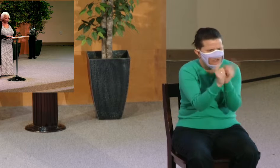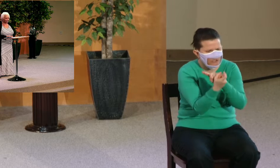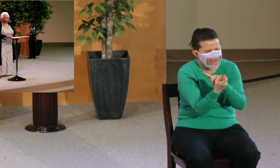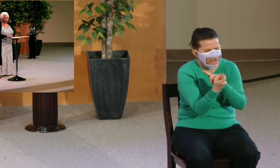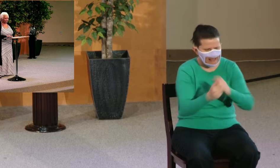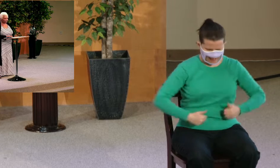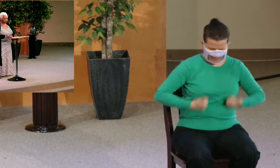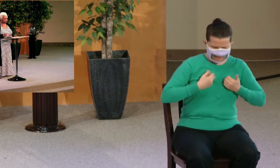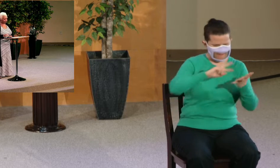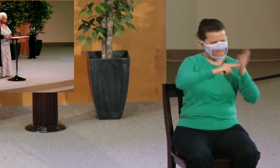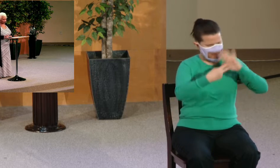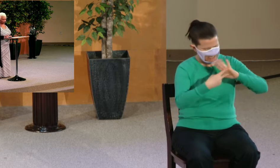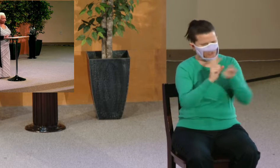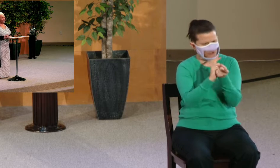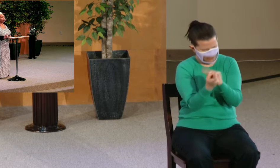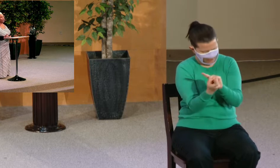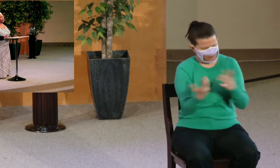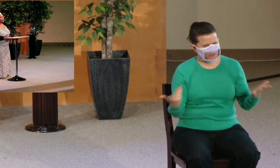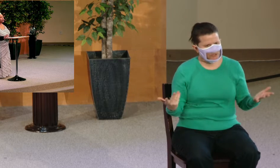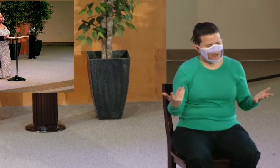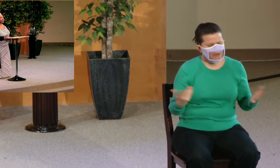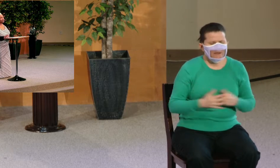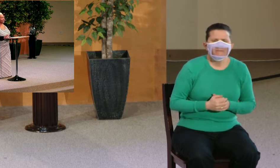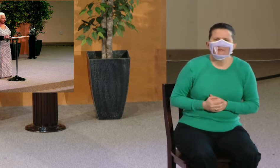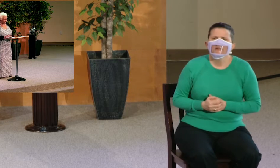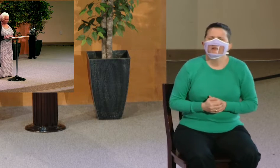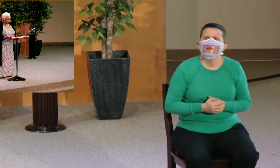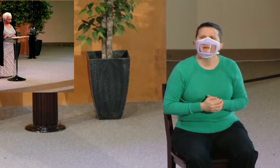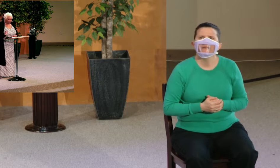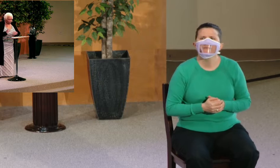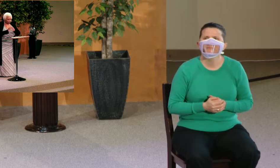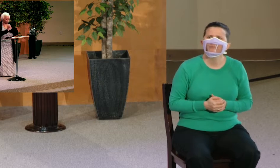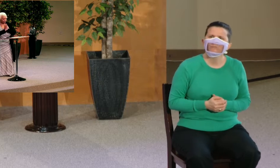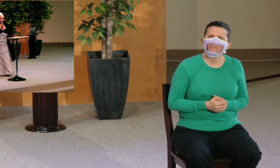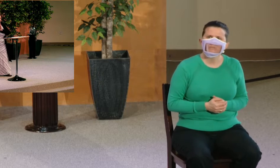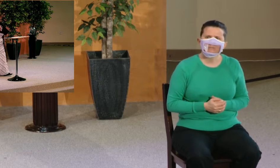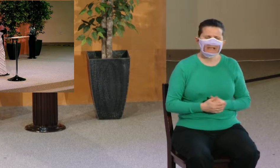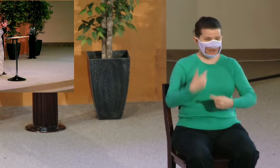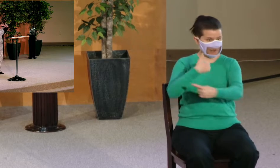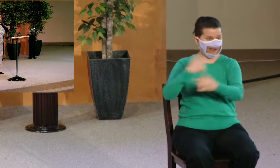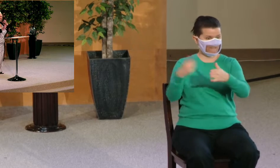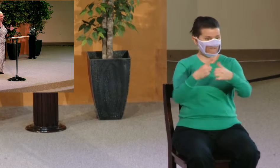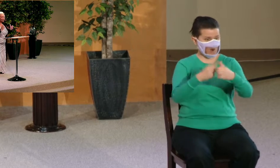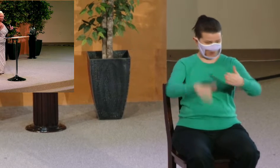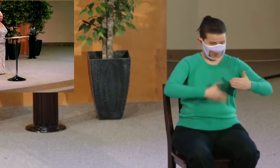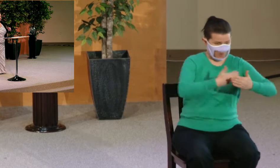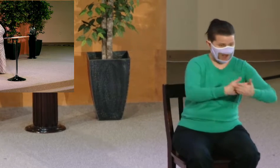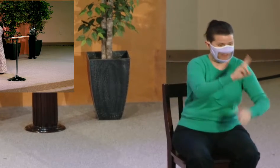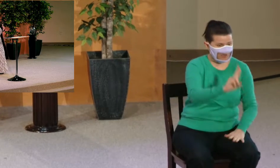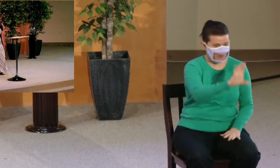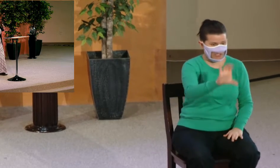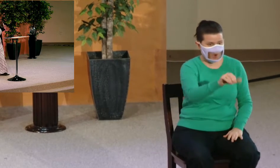Life means change. And when I first arrived at Unity Church of the Hills, there was this level of